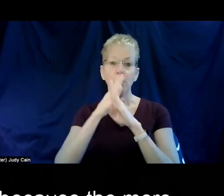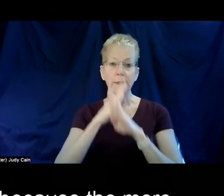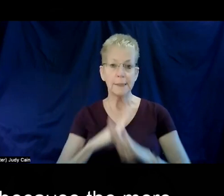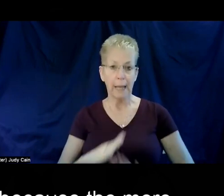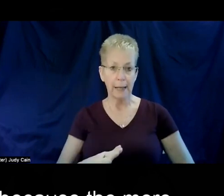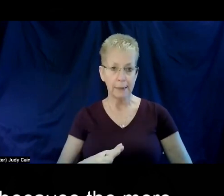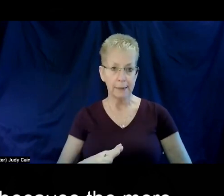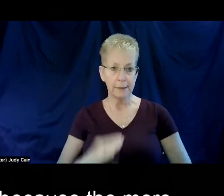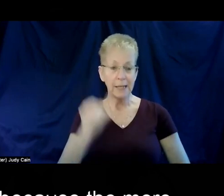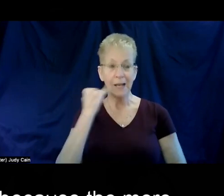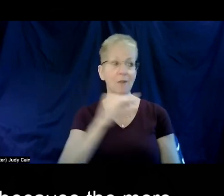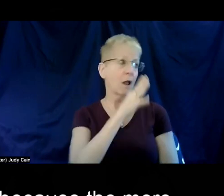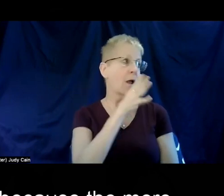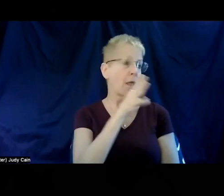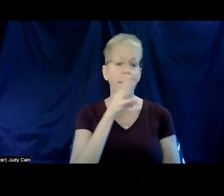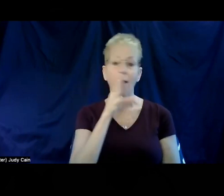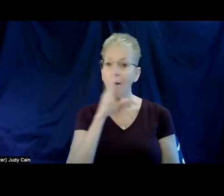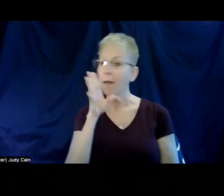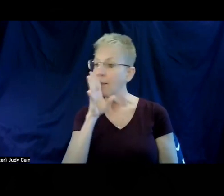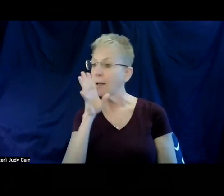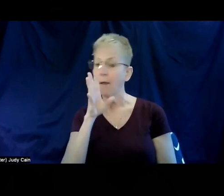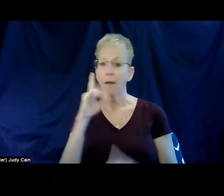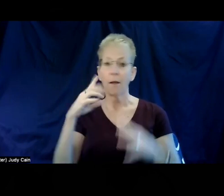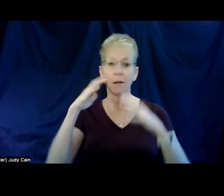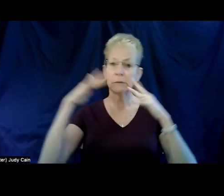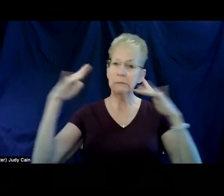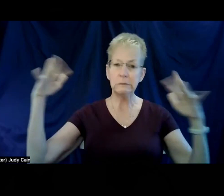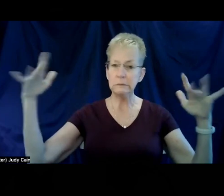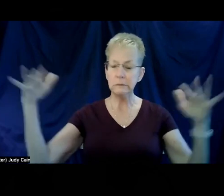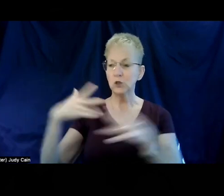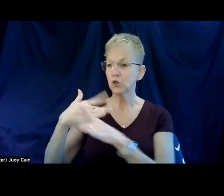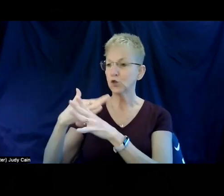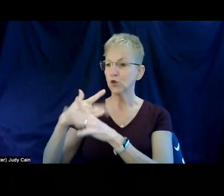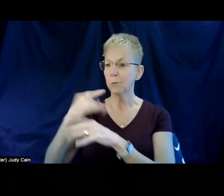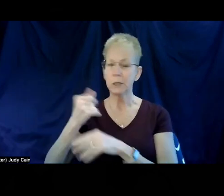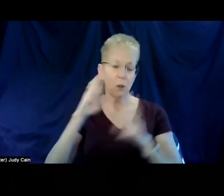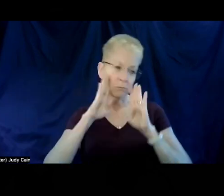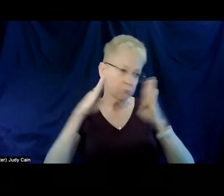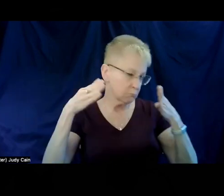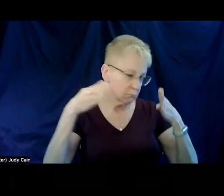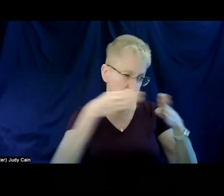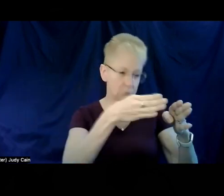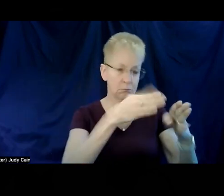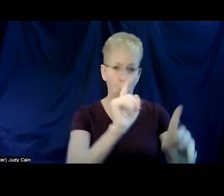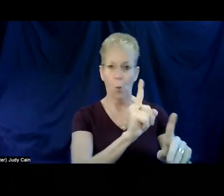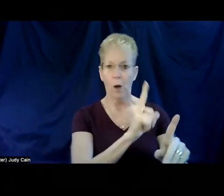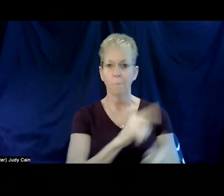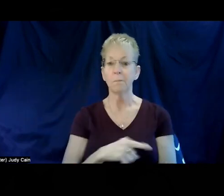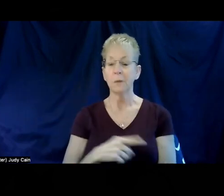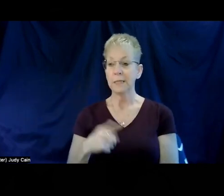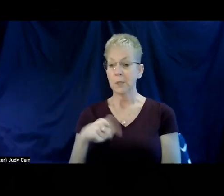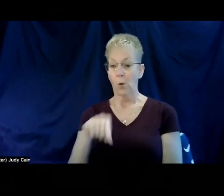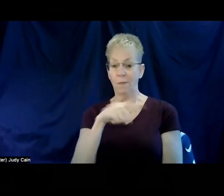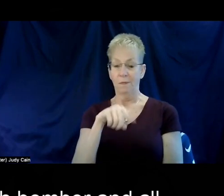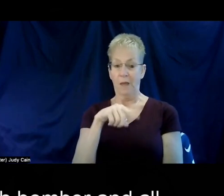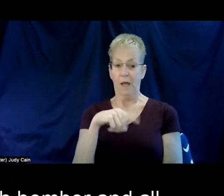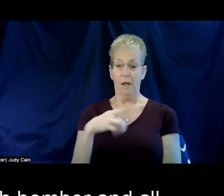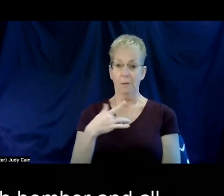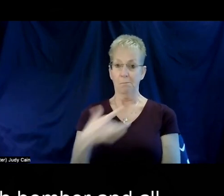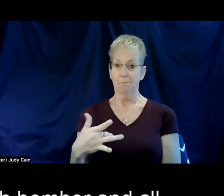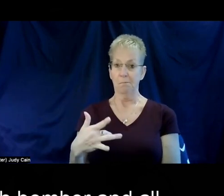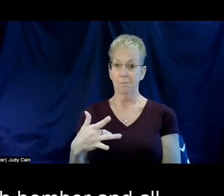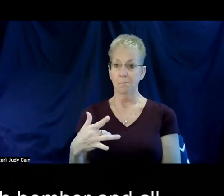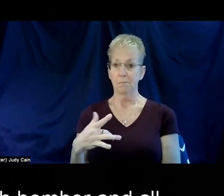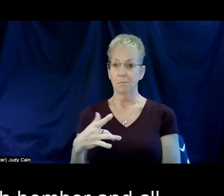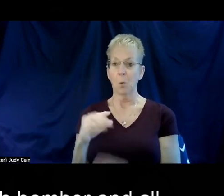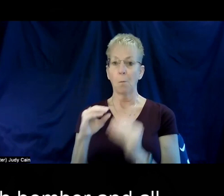talked to other ships, the more the Germans could hone in on you. And what these were extra